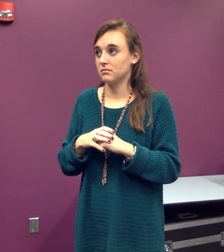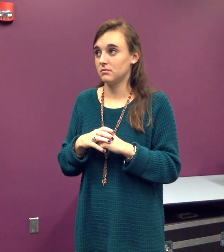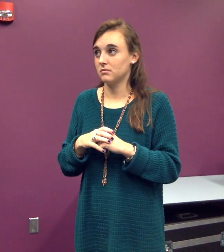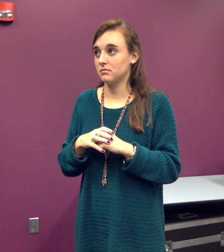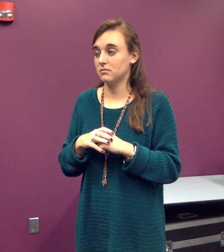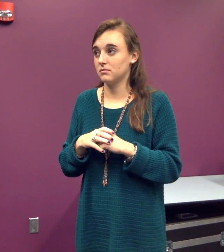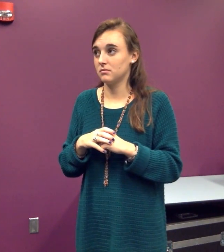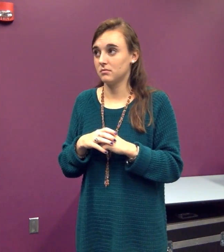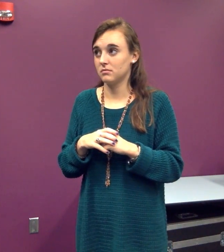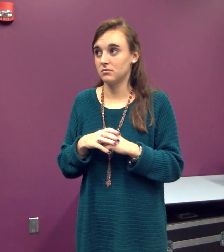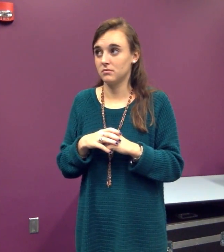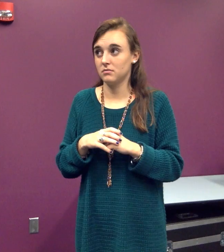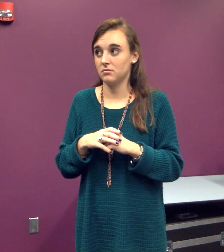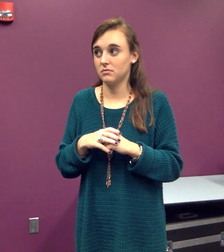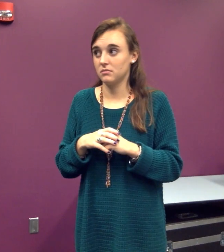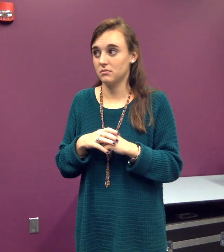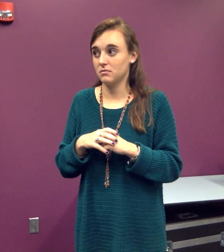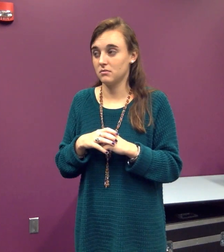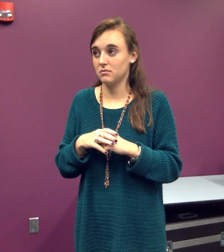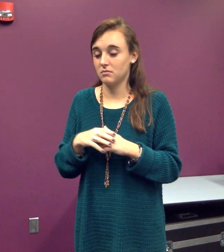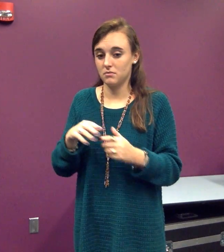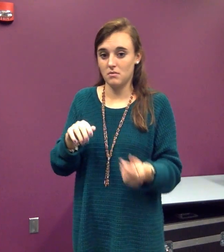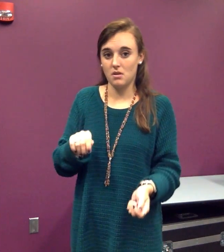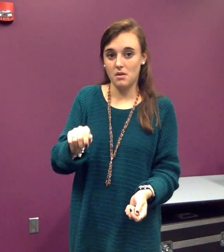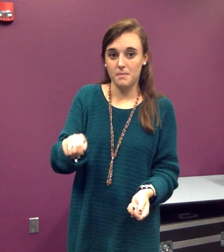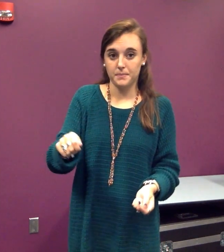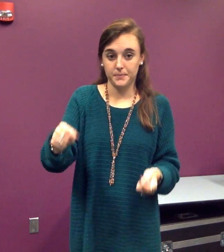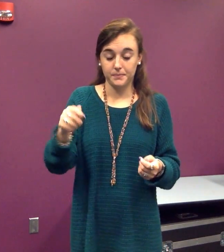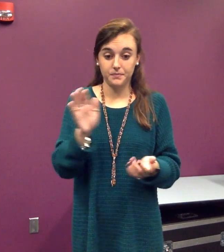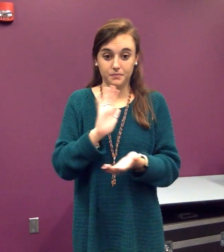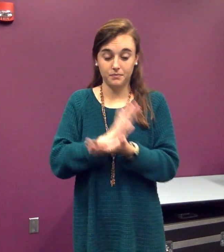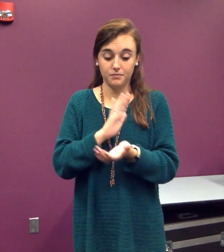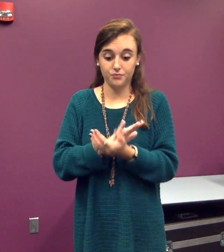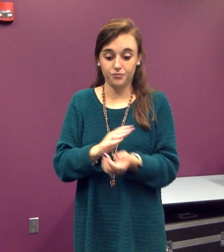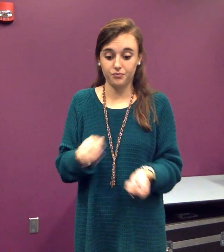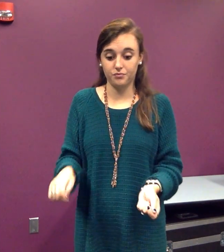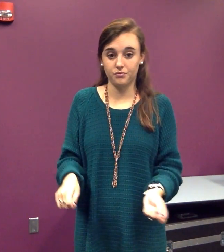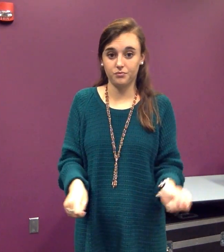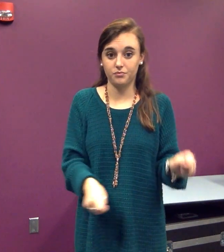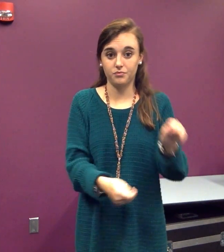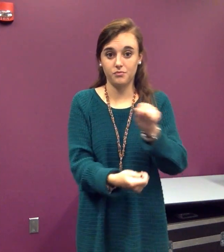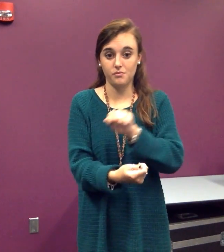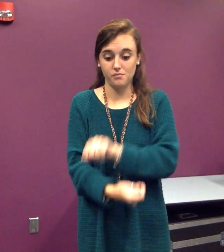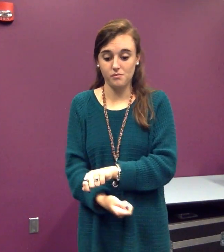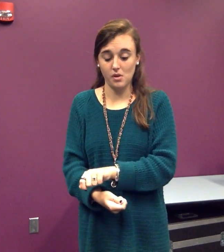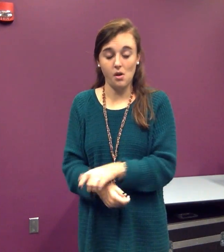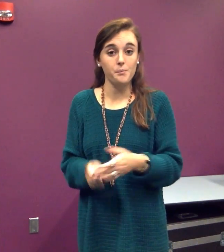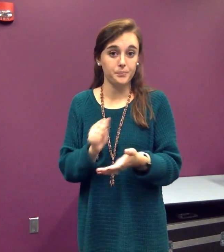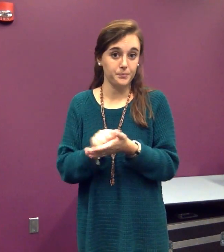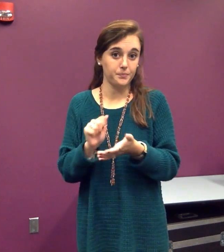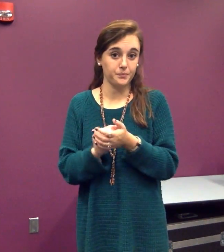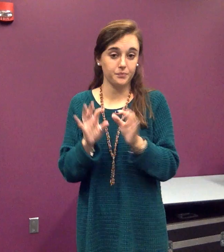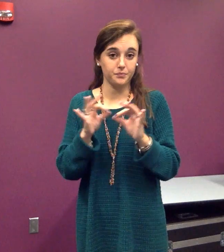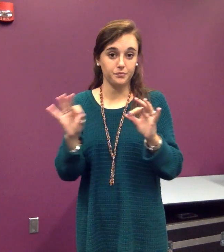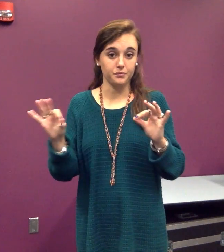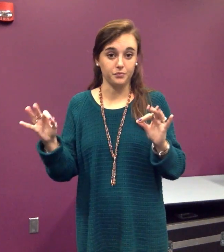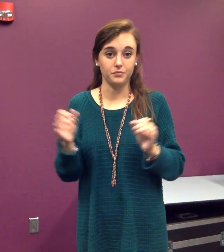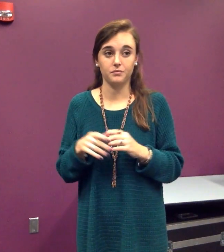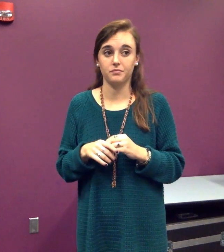Yeah. I would like you to turn your paper over at this point, and I want you to write a sentence. Okay? Any place on